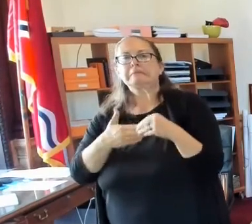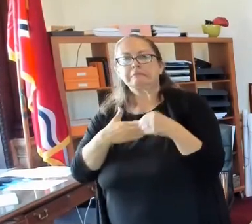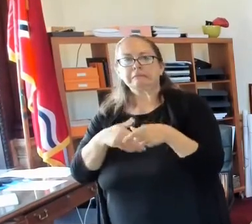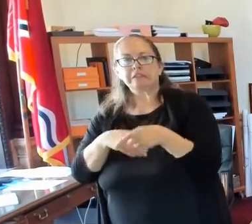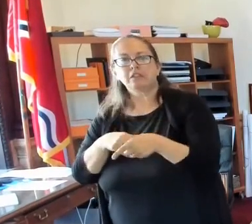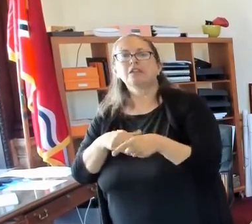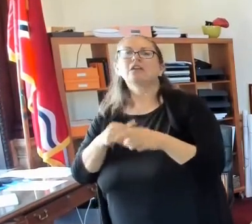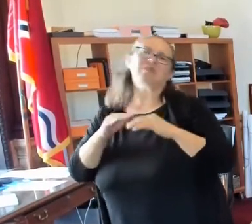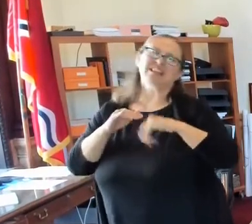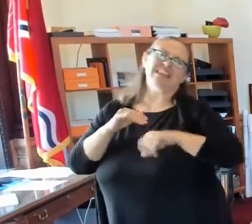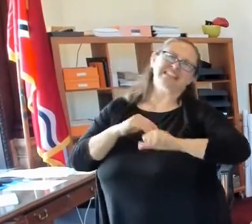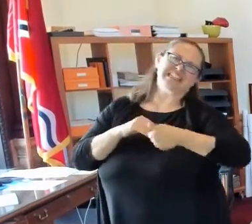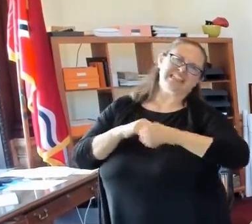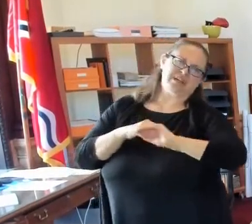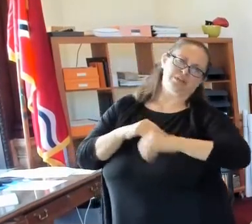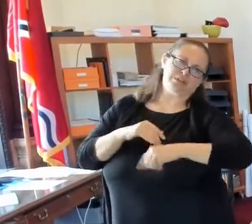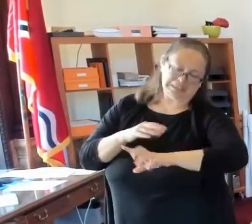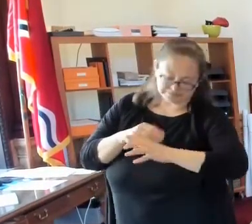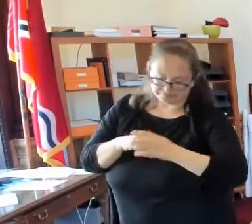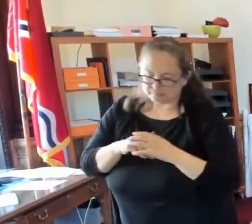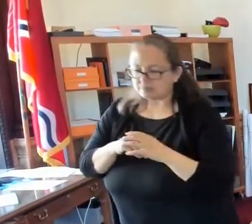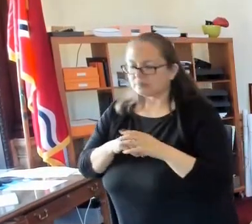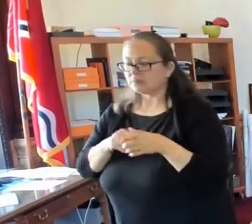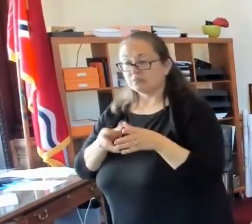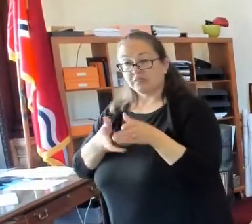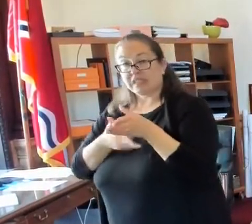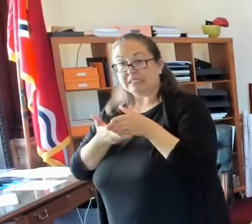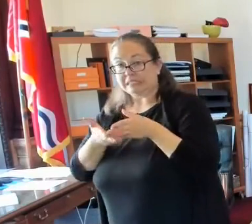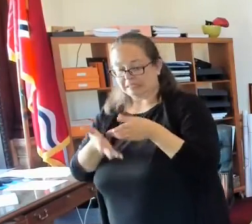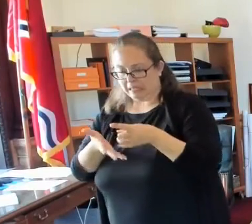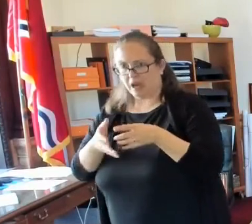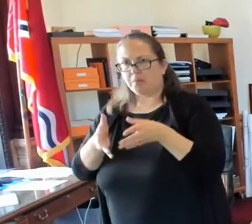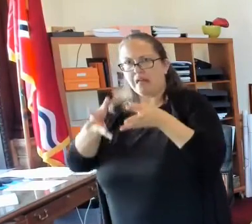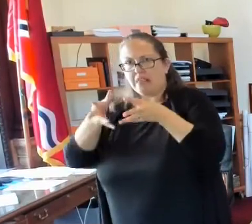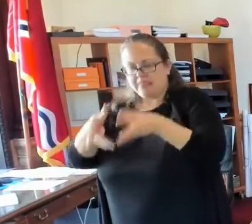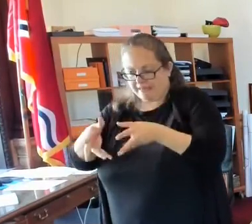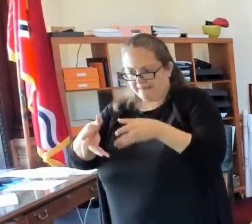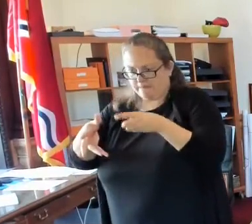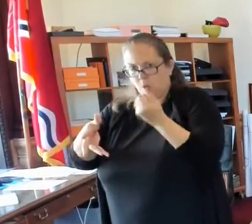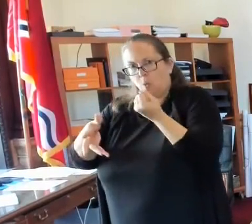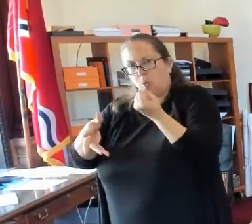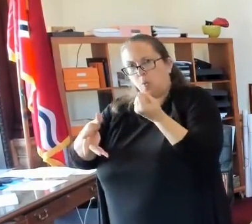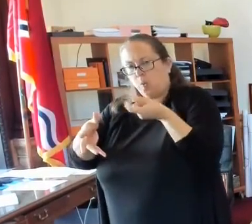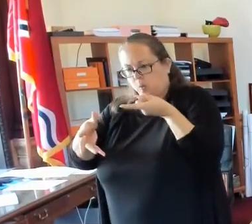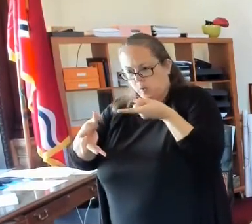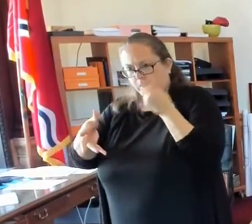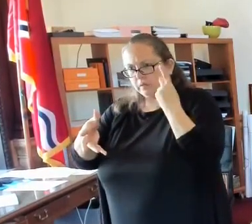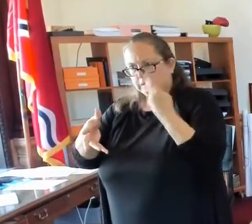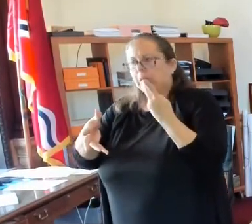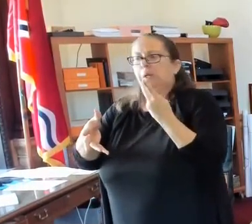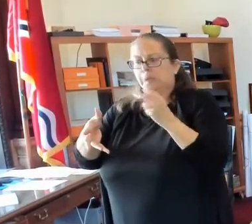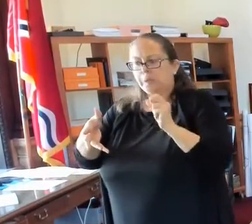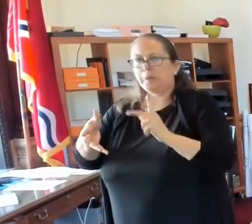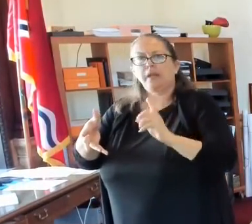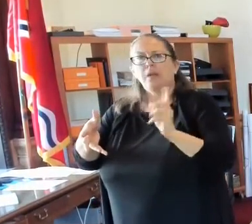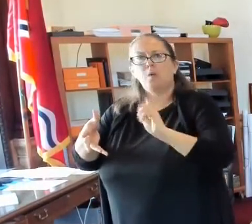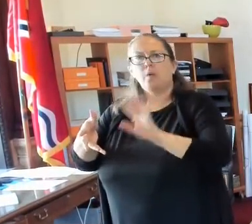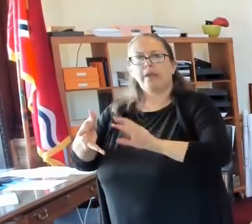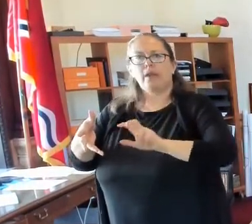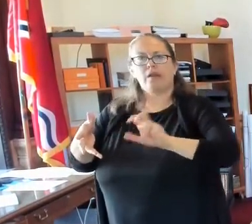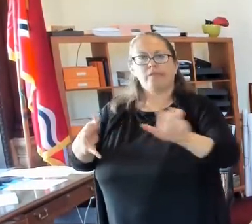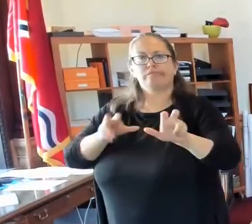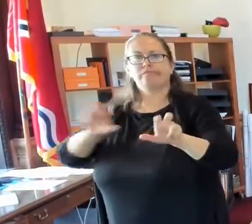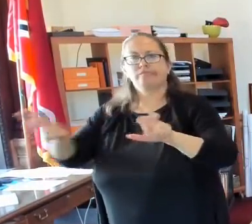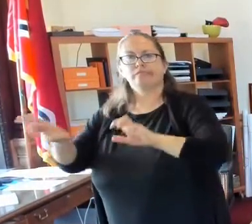amount that we were allocating. But we left some contingency to see, you know, where we would need more. We didn't allocate it